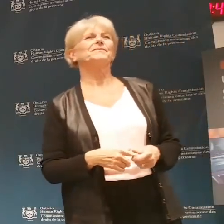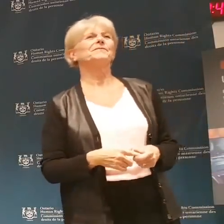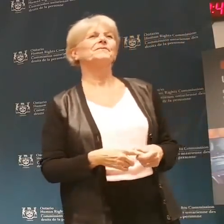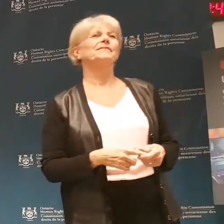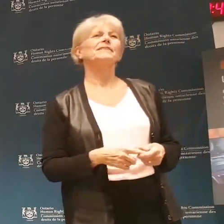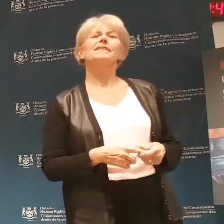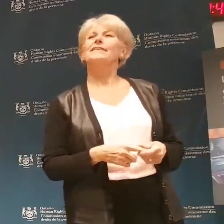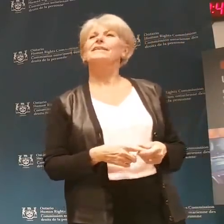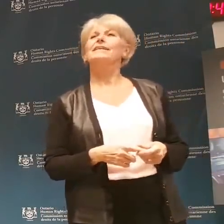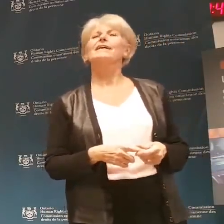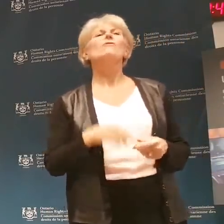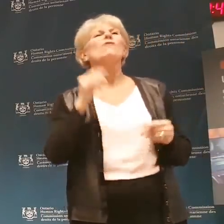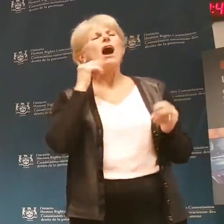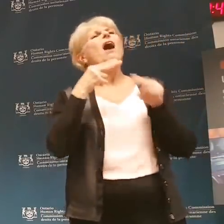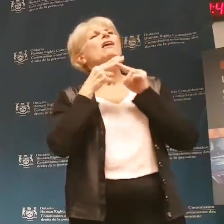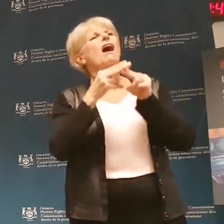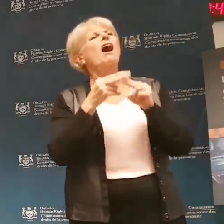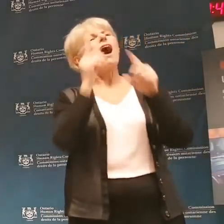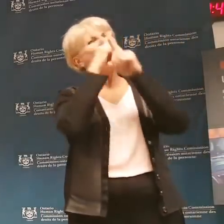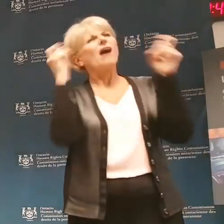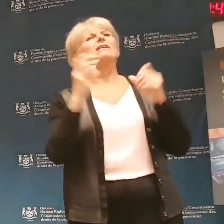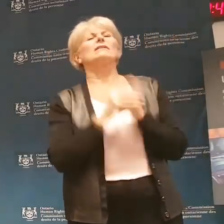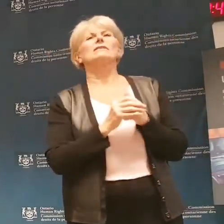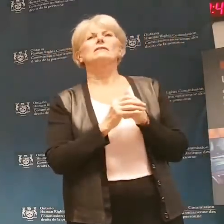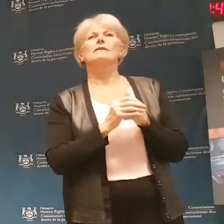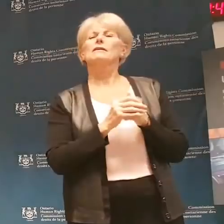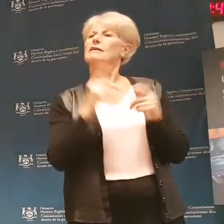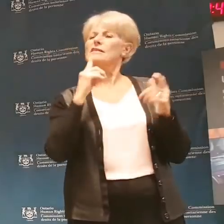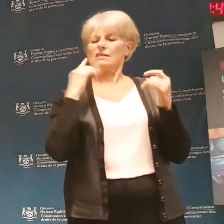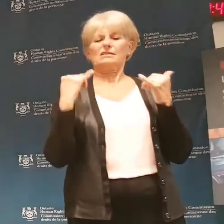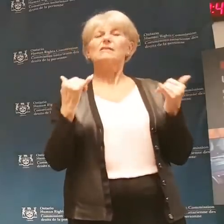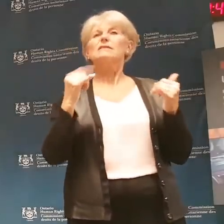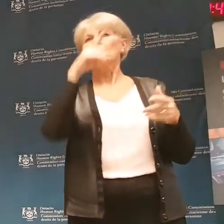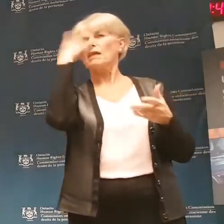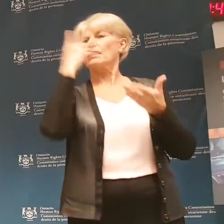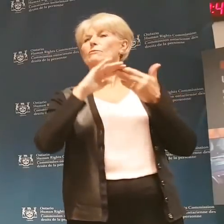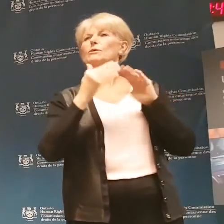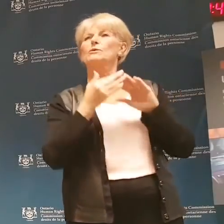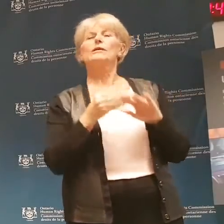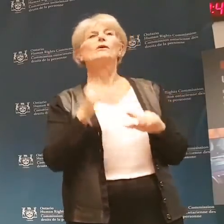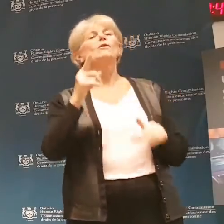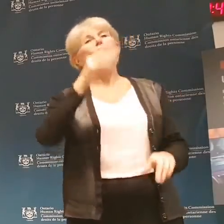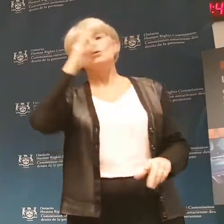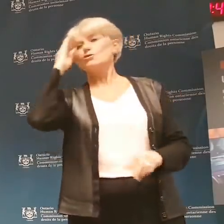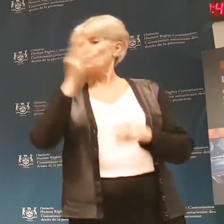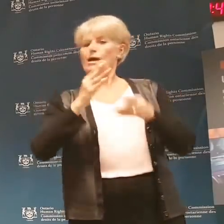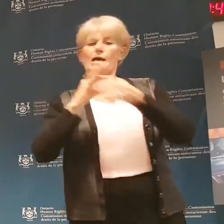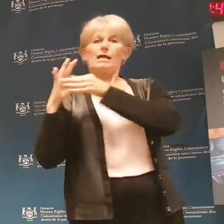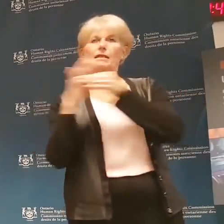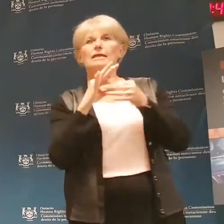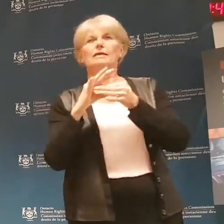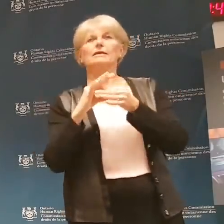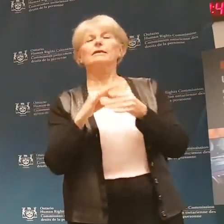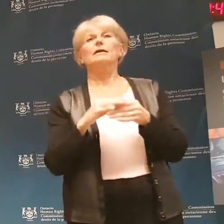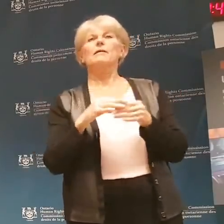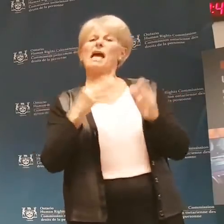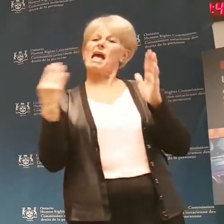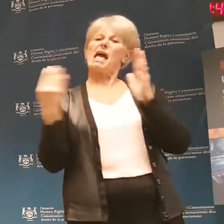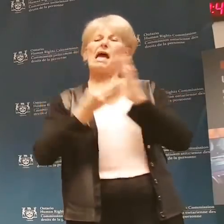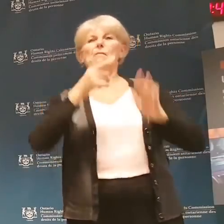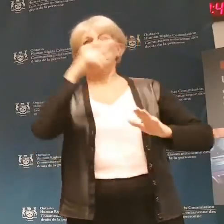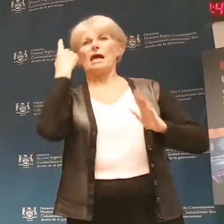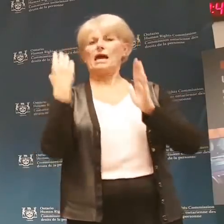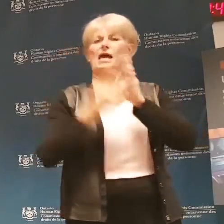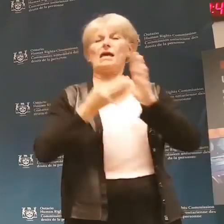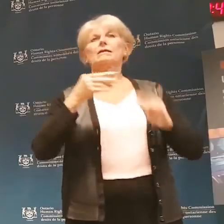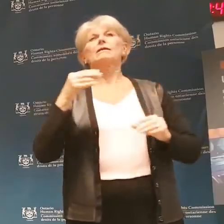The ugliness that continued exists in the black community is directly linked to strong anti-black racism in